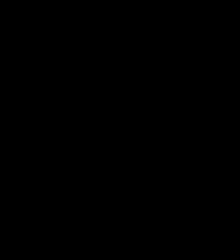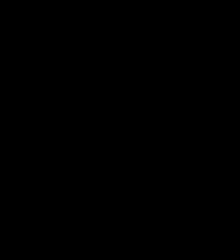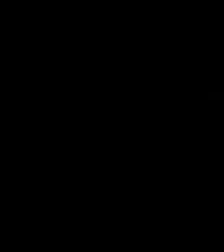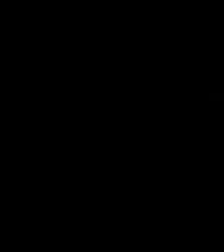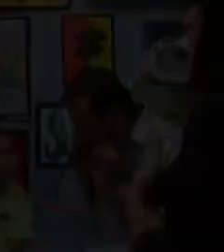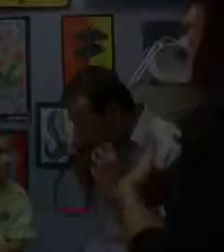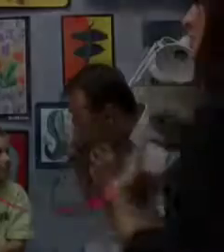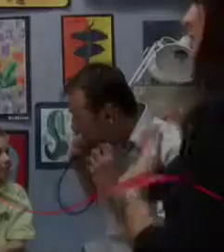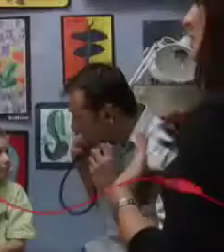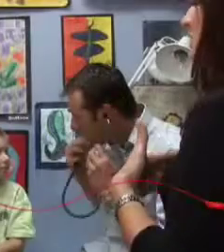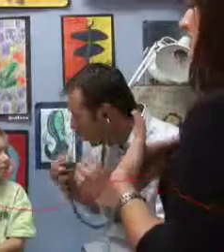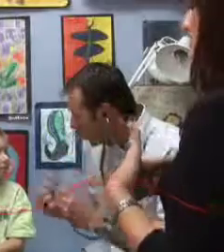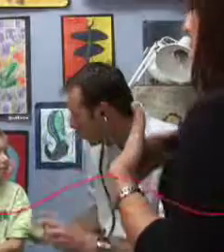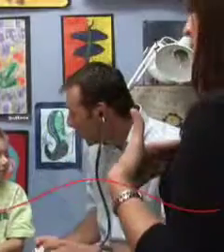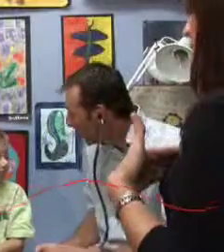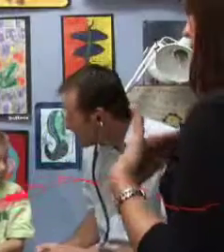Thank you.